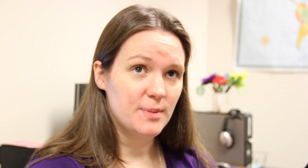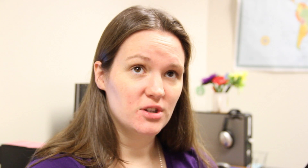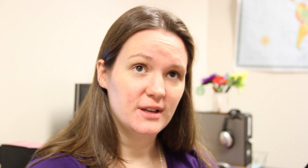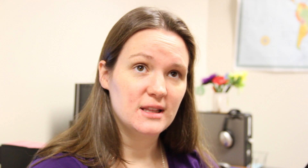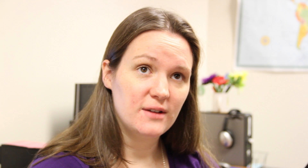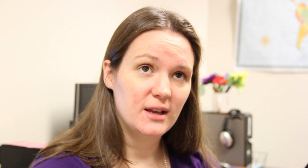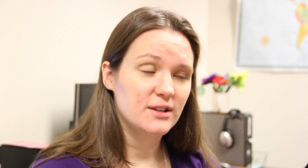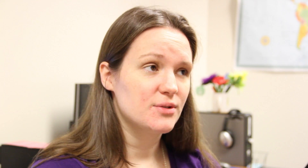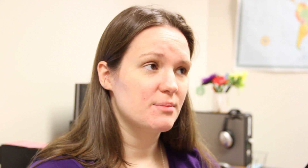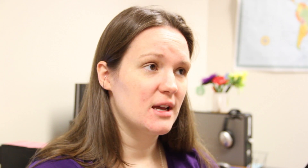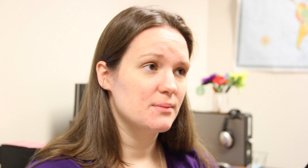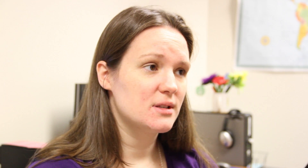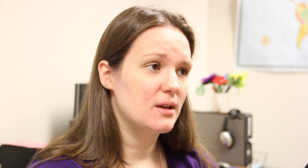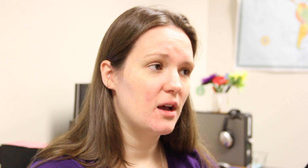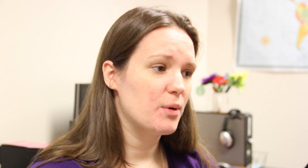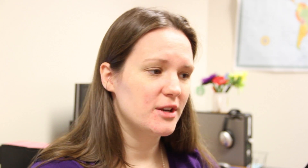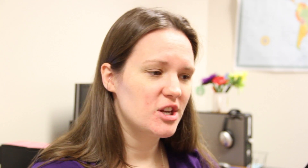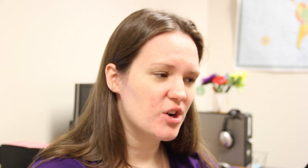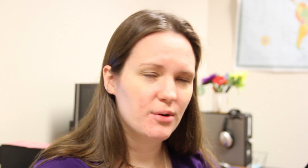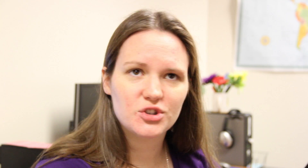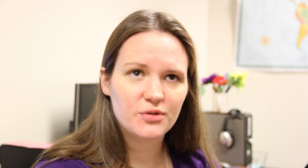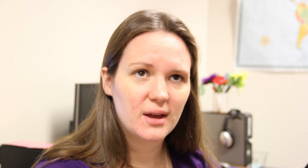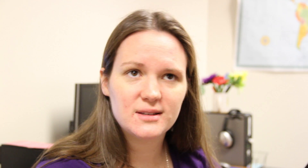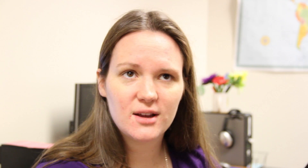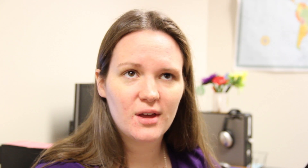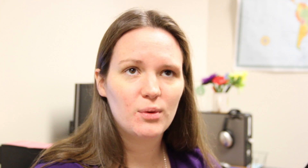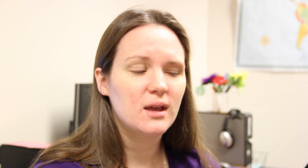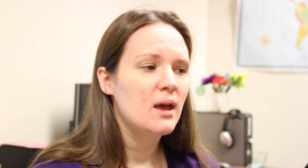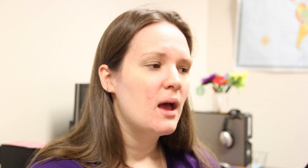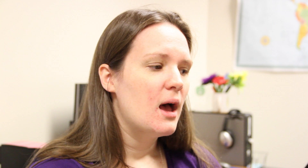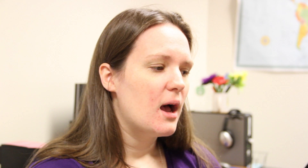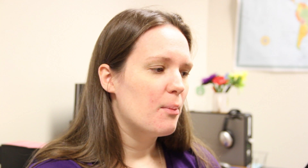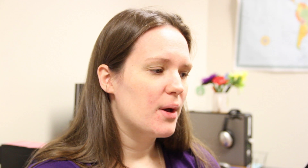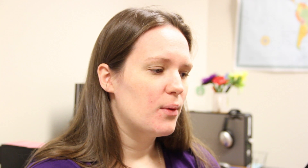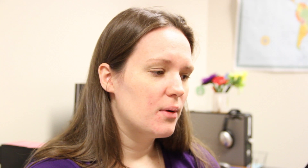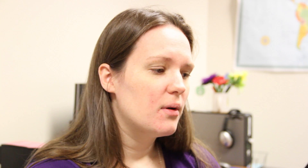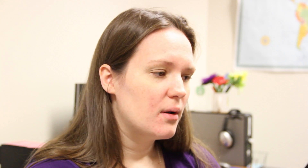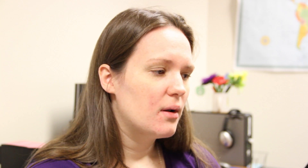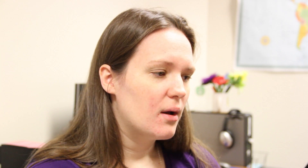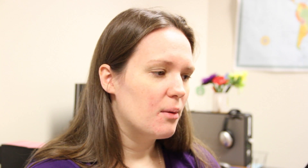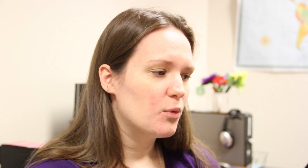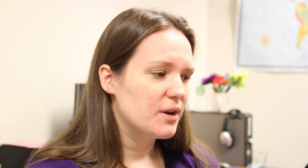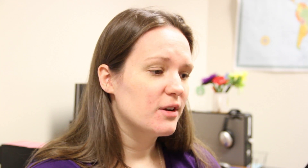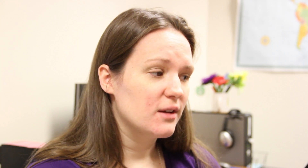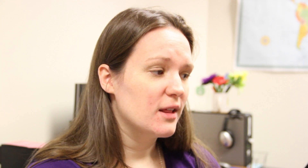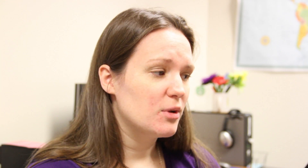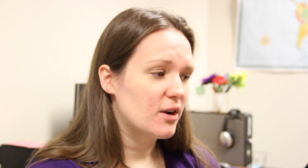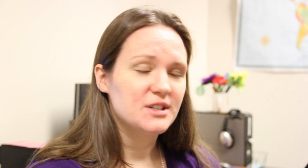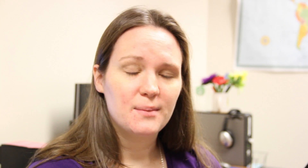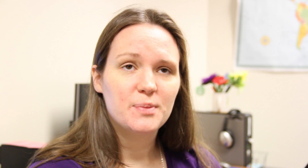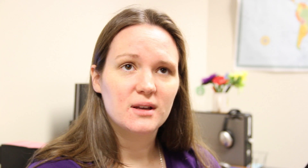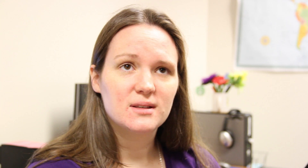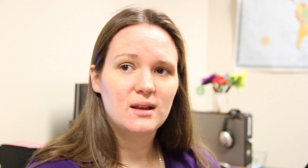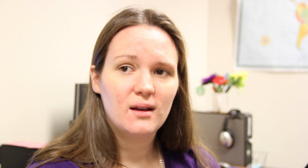week there's a special event in the evening, and so sometimes we might change our hours just for that day or that week. But we're definitely available